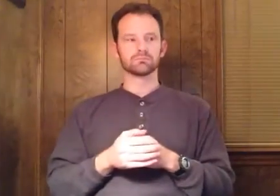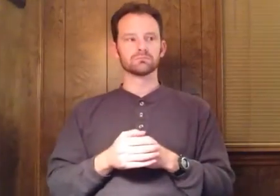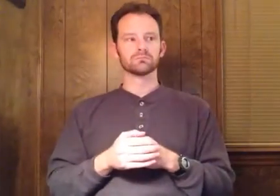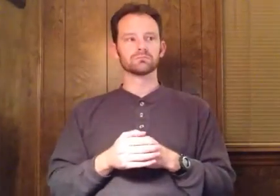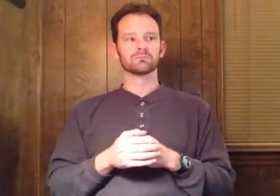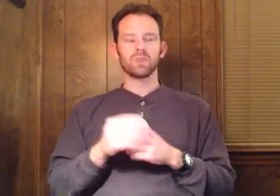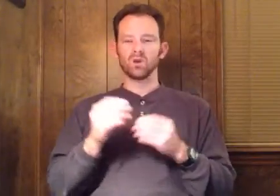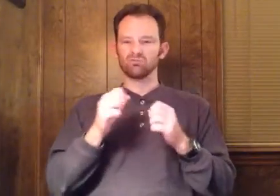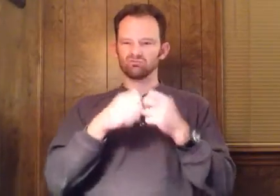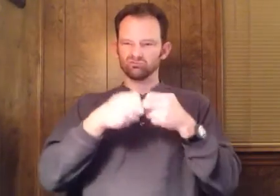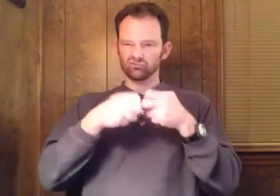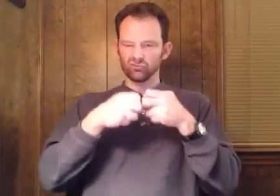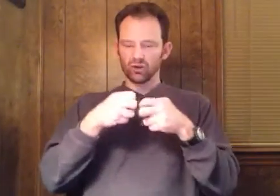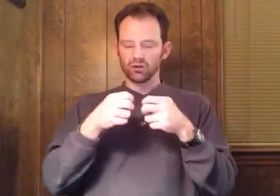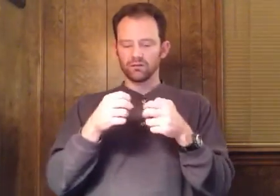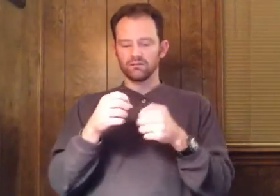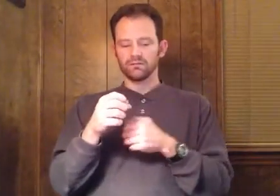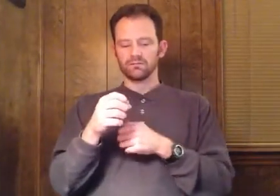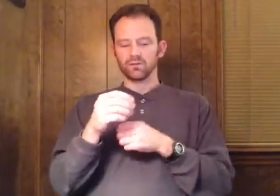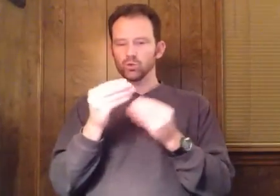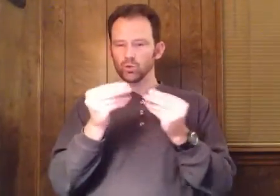Rough and smooth endoplasmic reticulum.